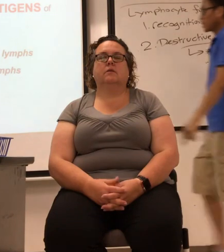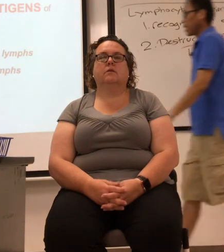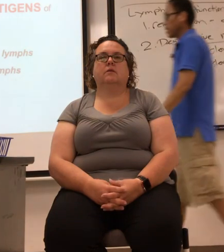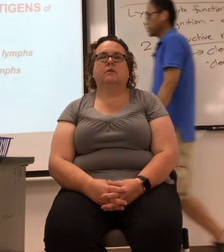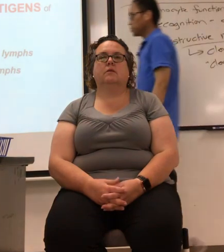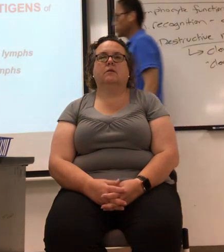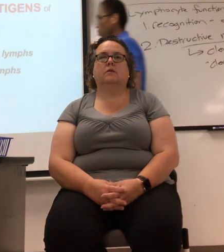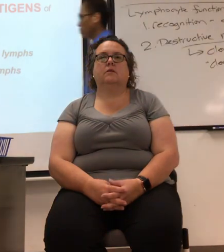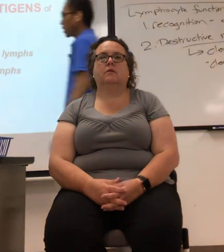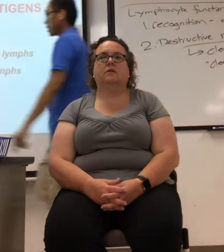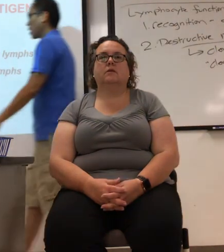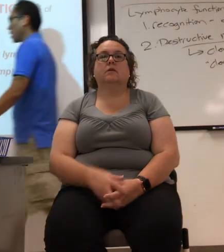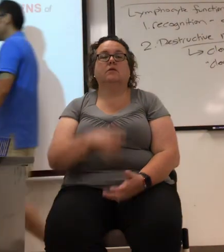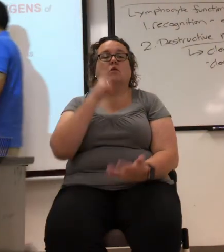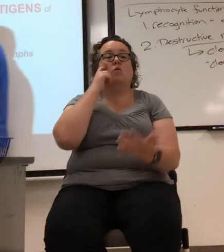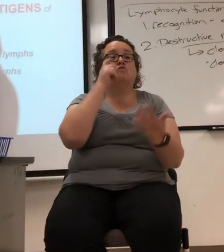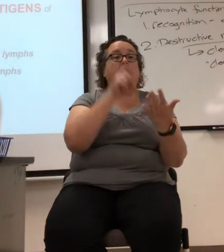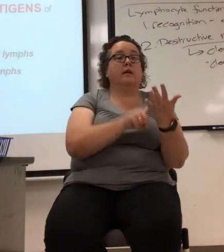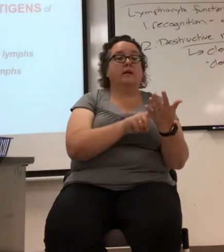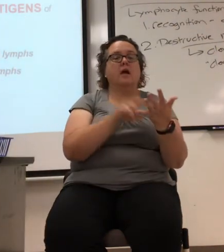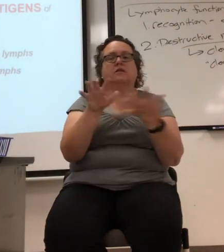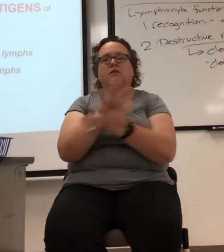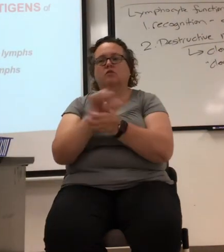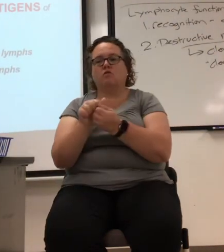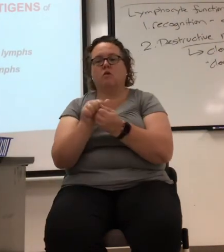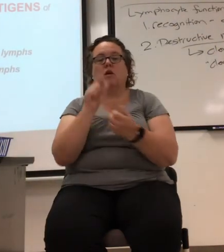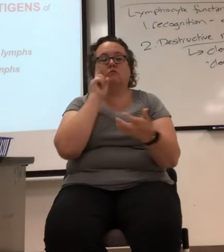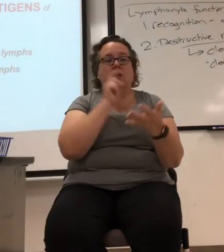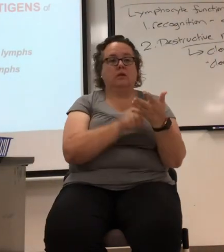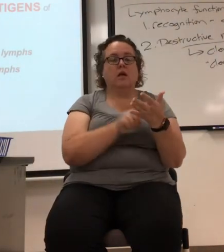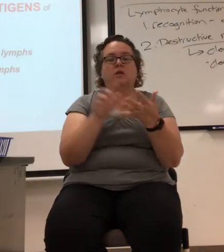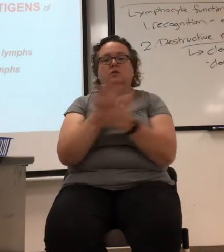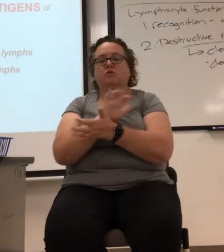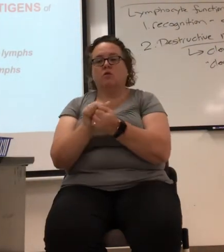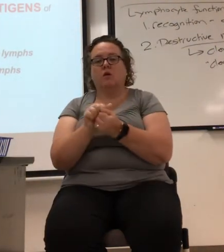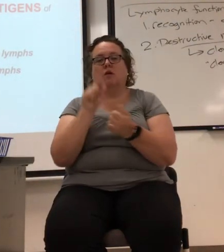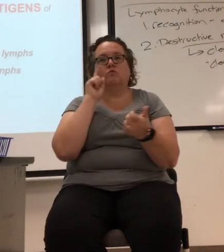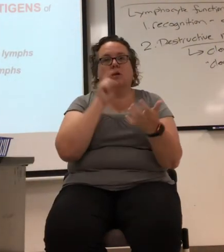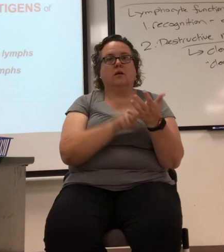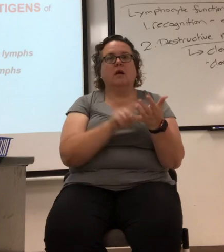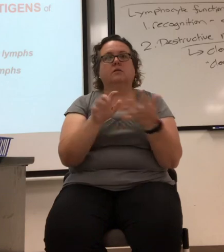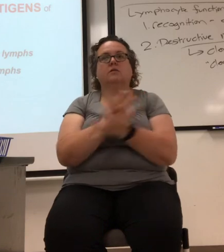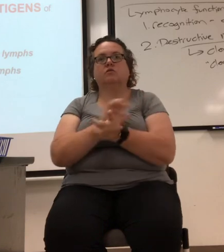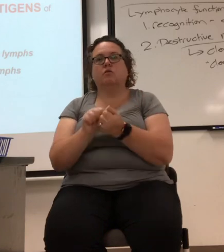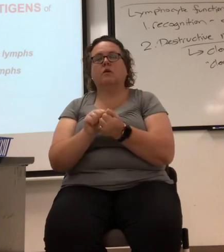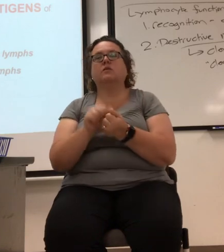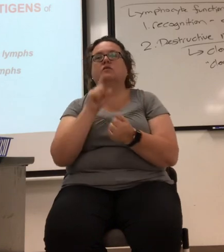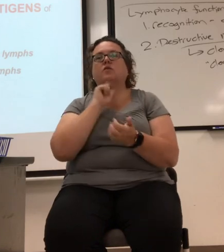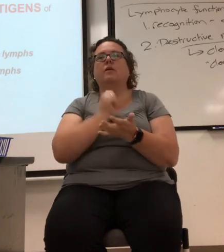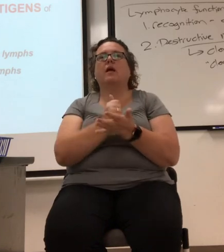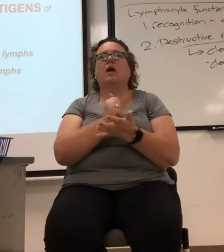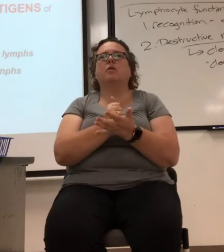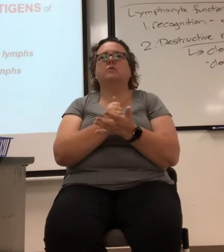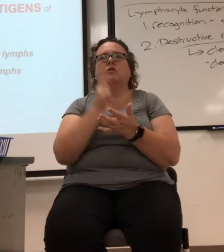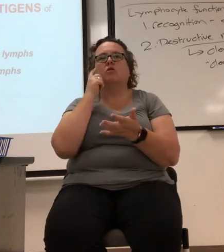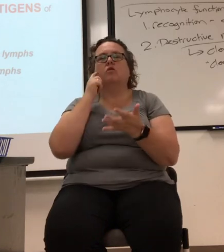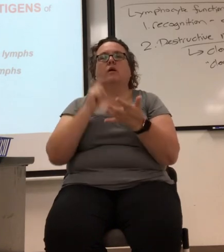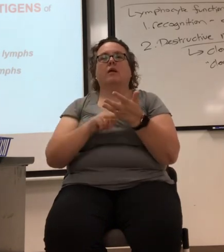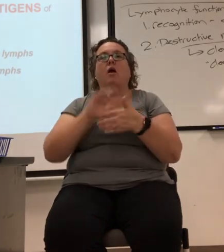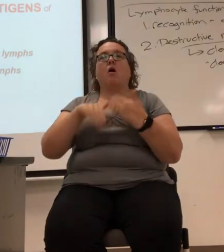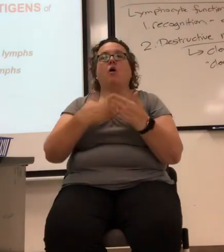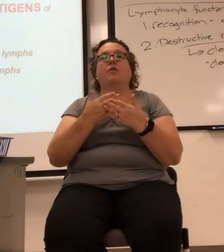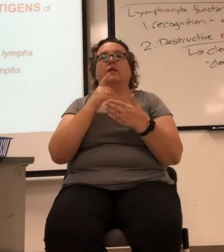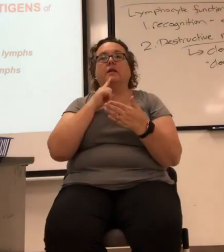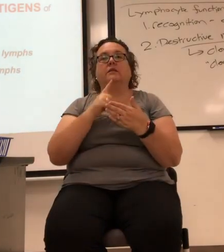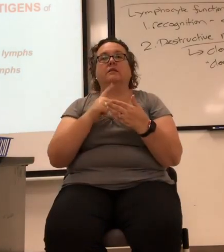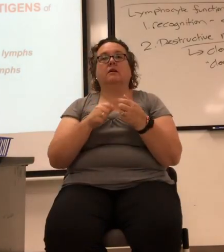So recognize, destroy, recognize, destroy. And so, and then it helps to understand all these different subpopulations of B and T